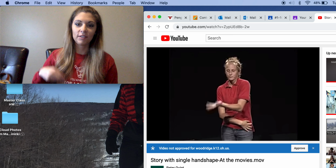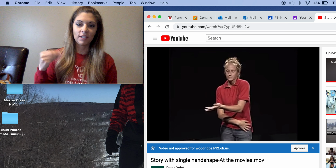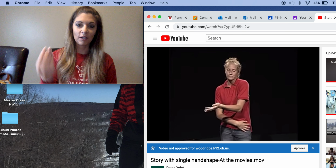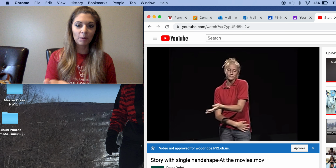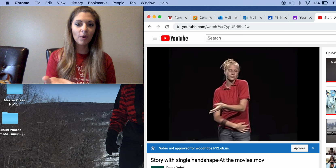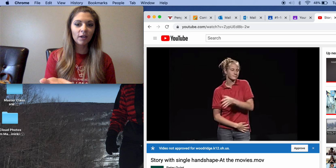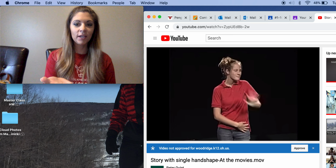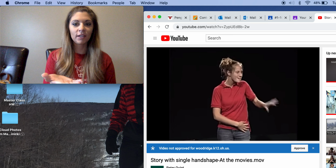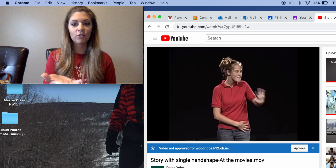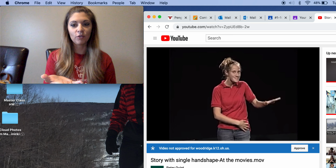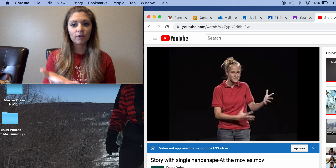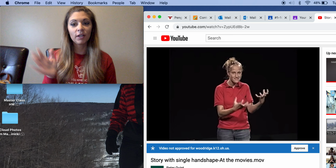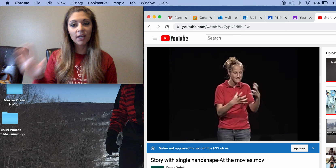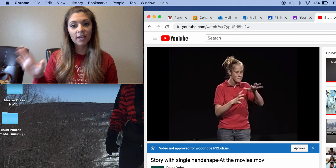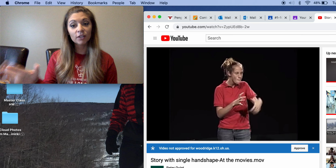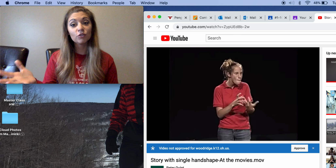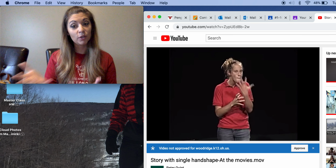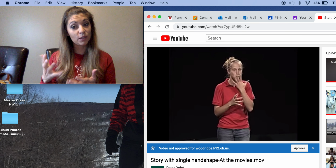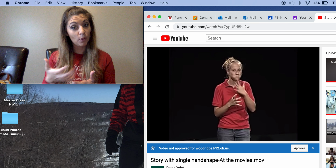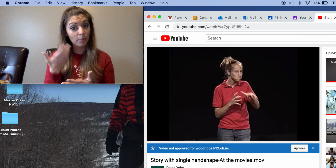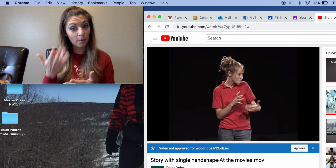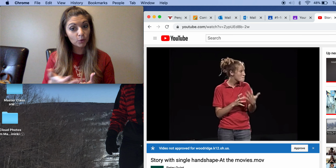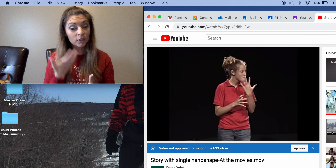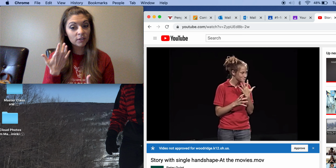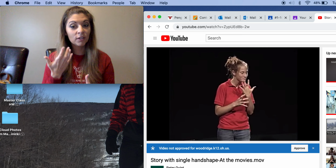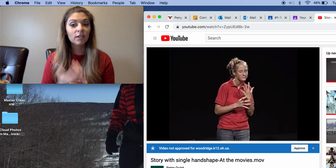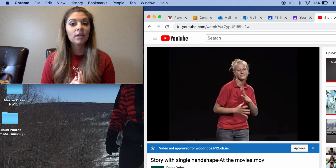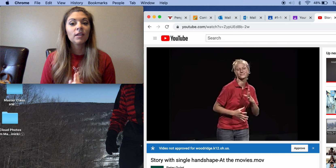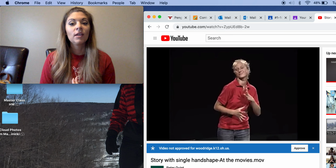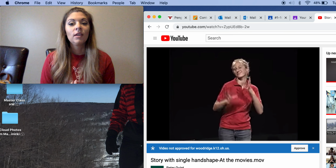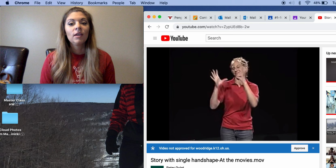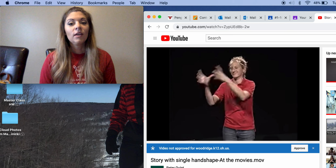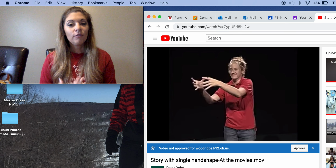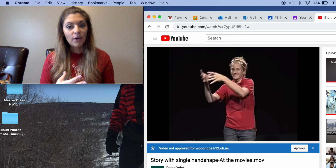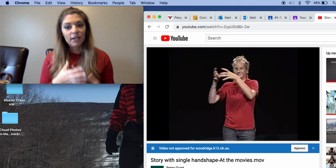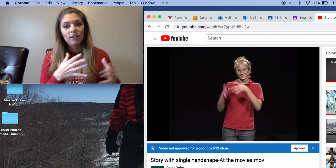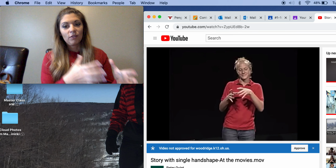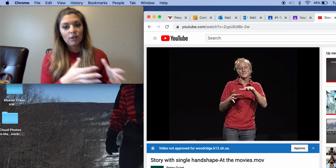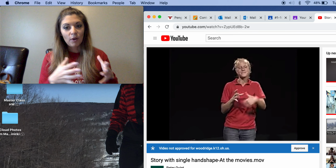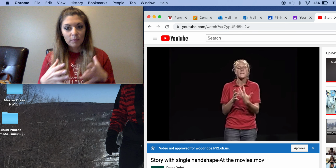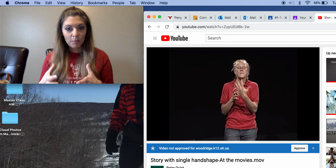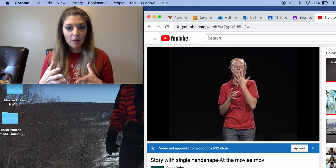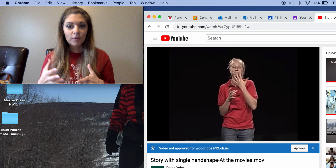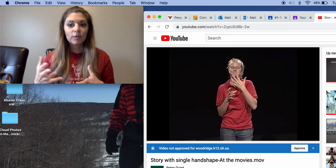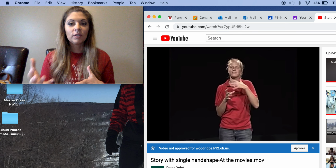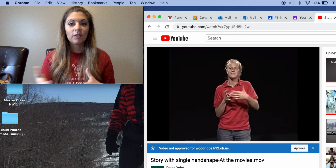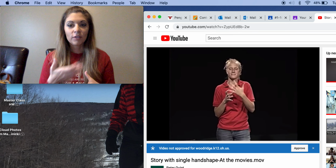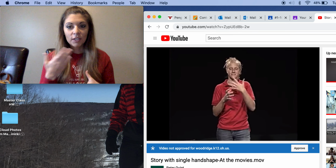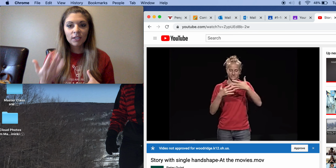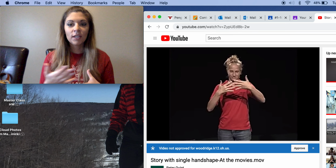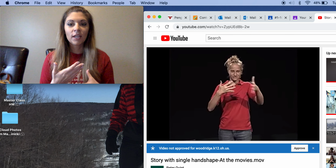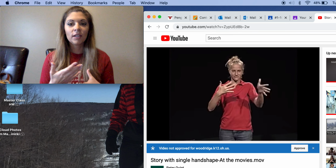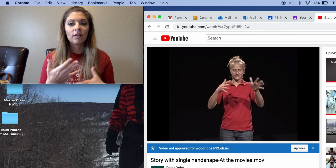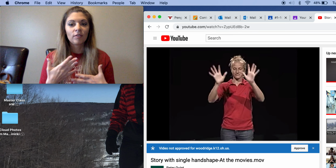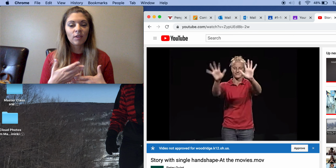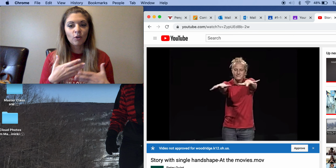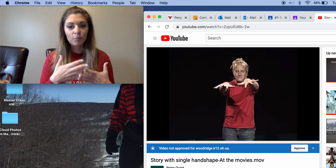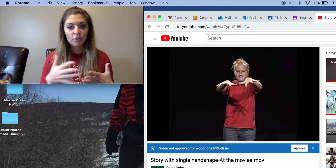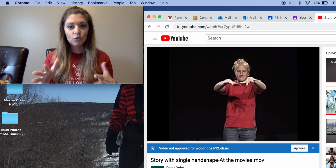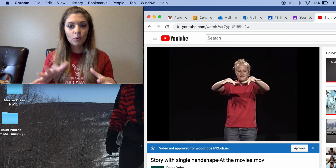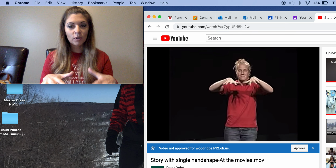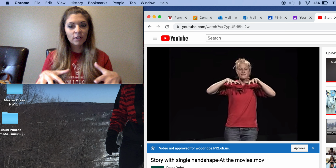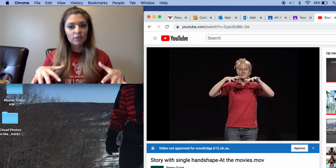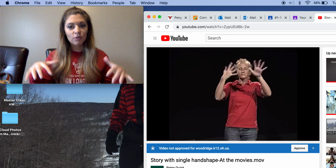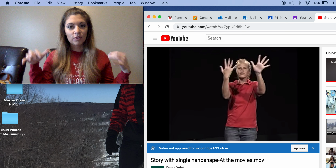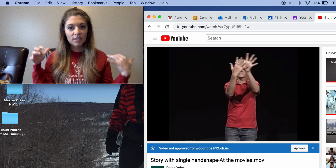Fine. Take it out of my pocket, hand it over. Hey, do you guys want popcorn? Fine. They grab the popcorn. They're eating it. They open